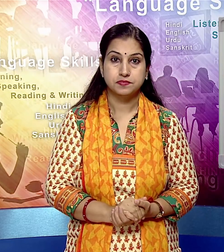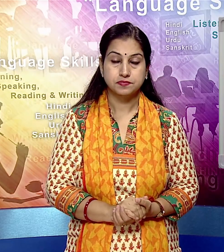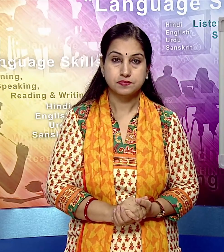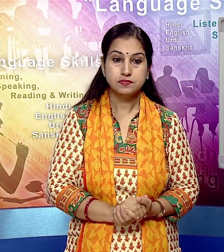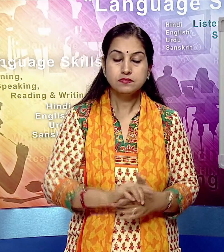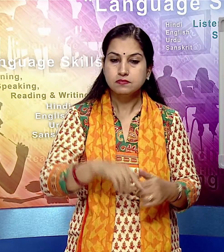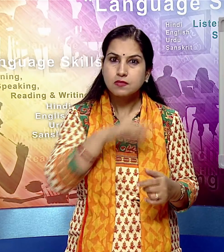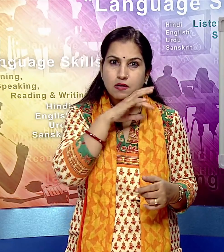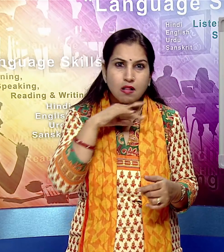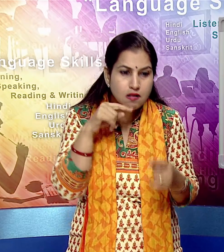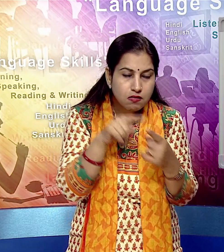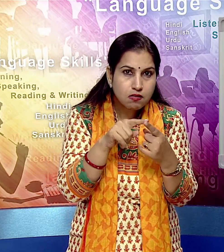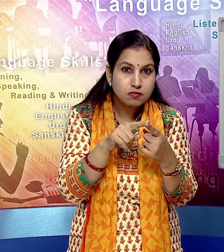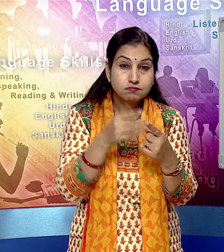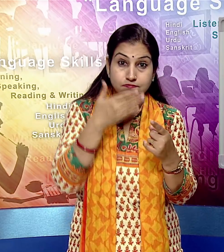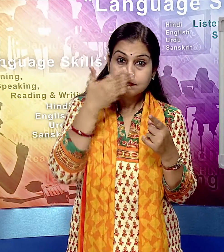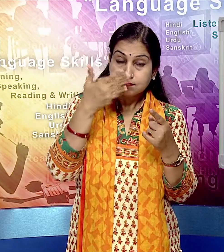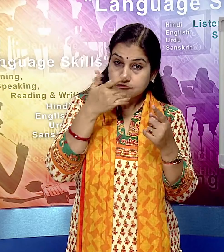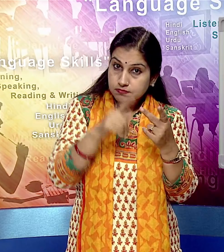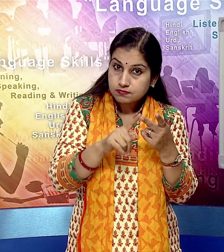color, flavor, and